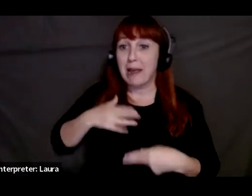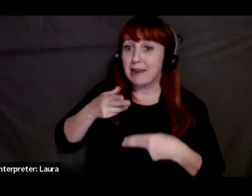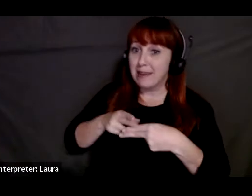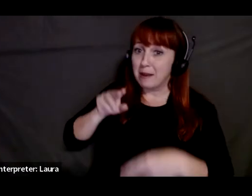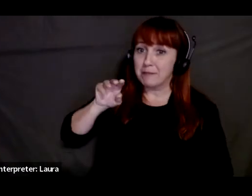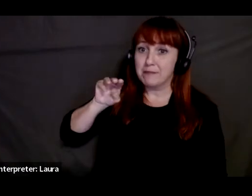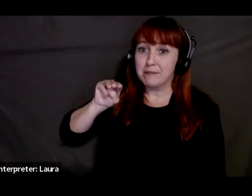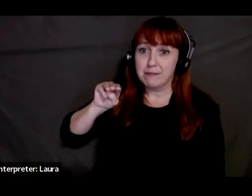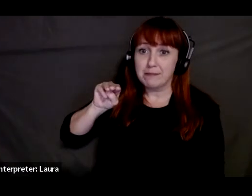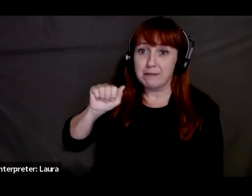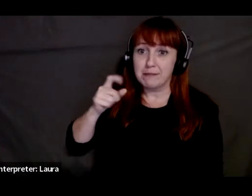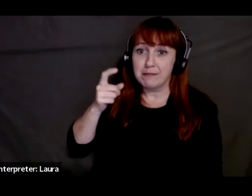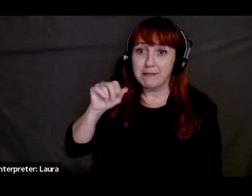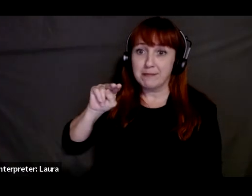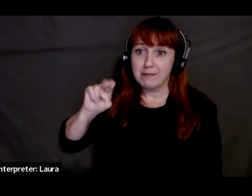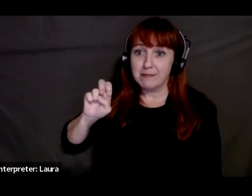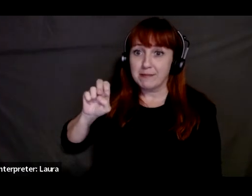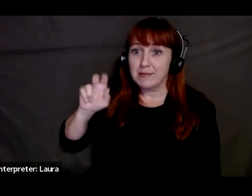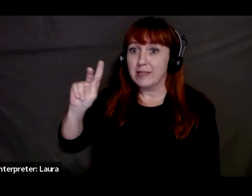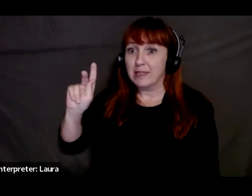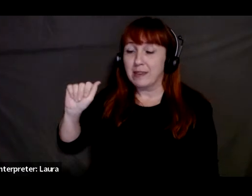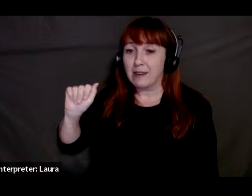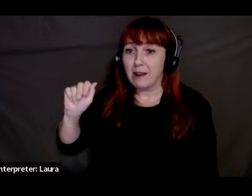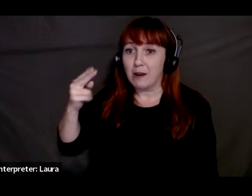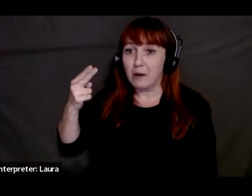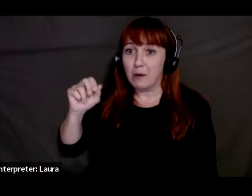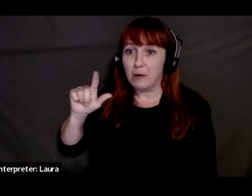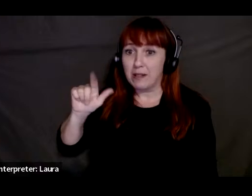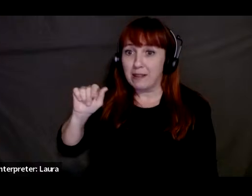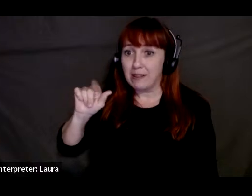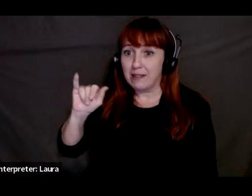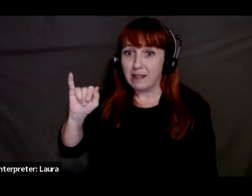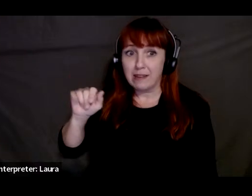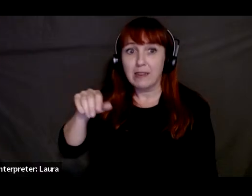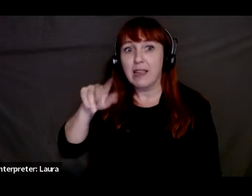is Maxine Kahauleleo.